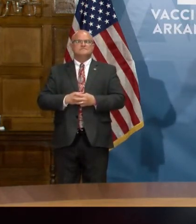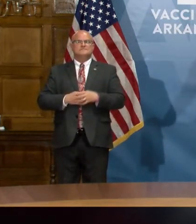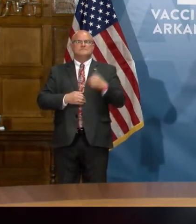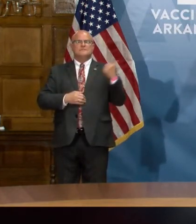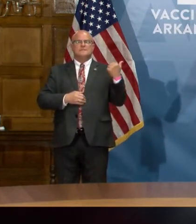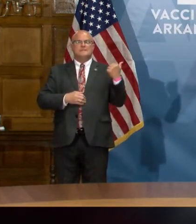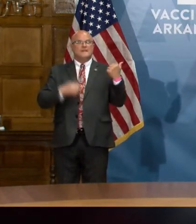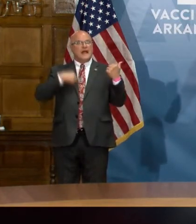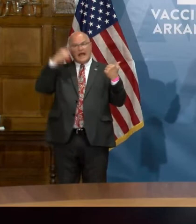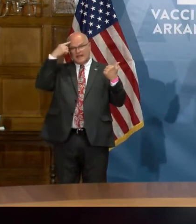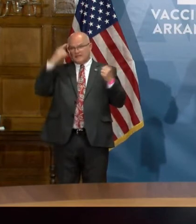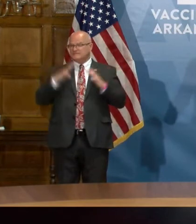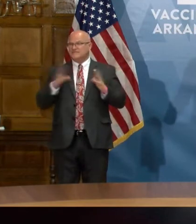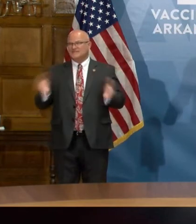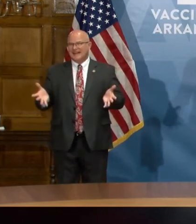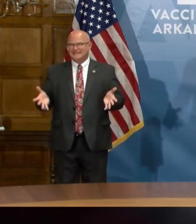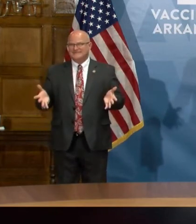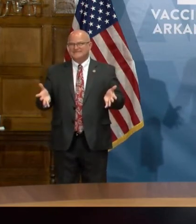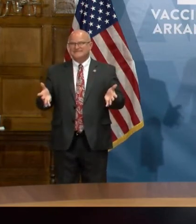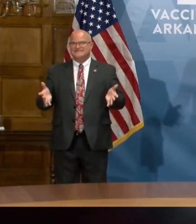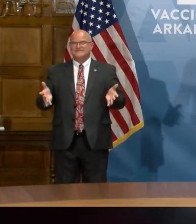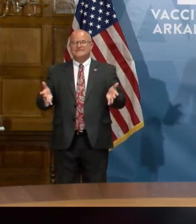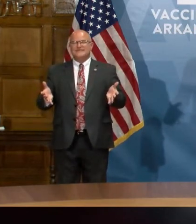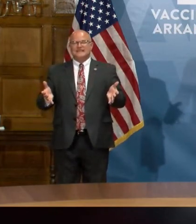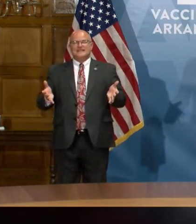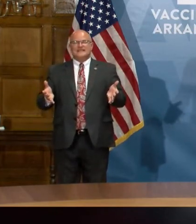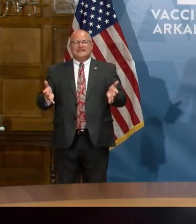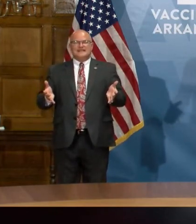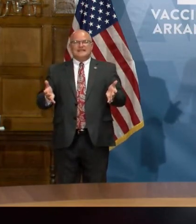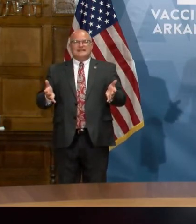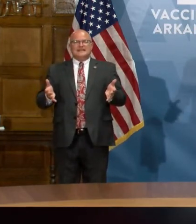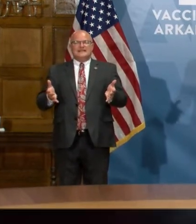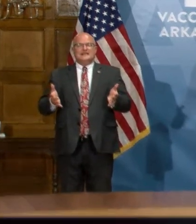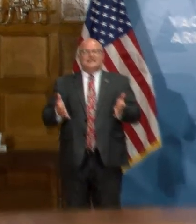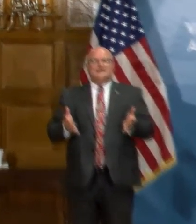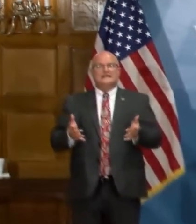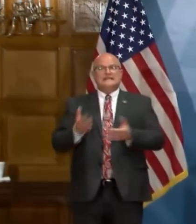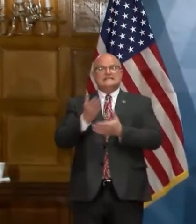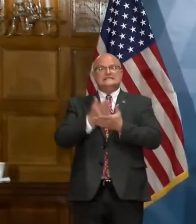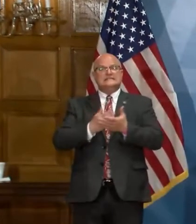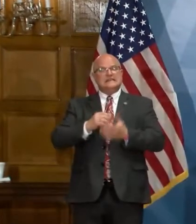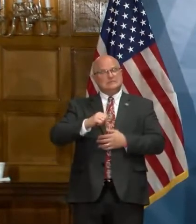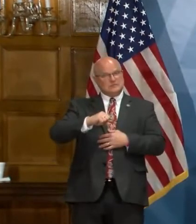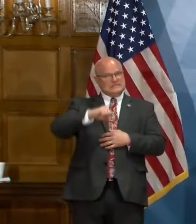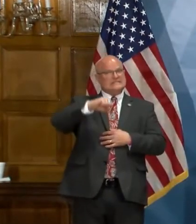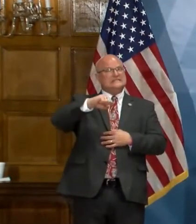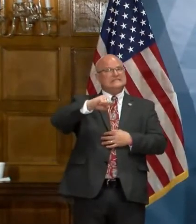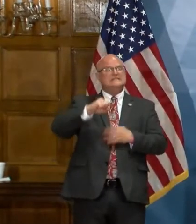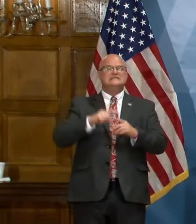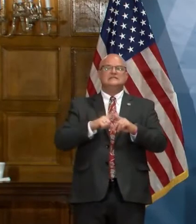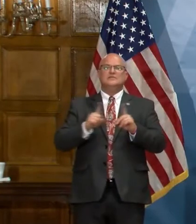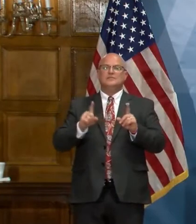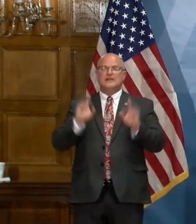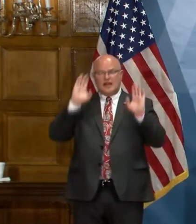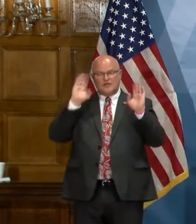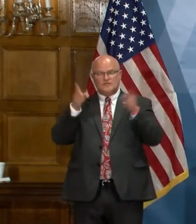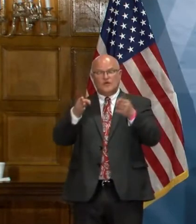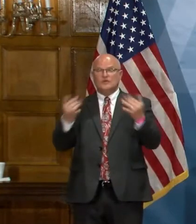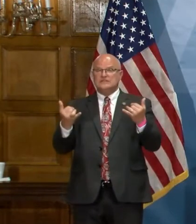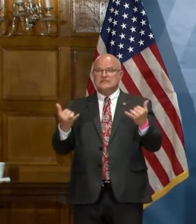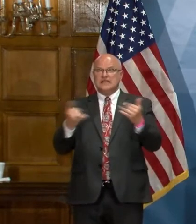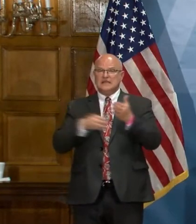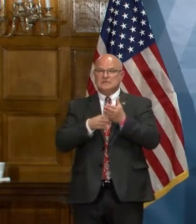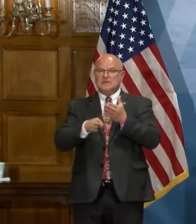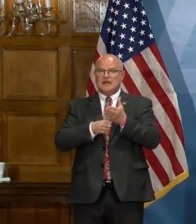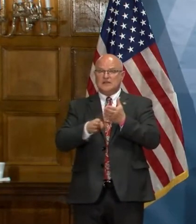I think they're doing fine. There's some resistance, but our focus today is